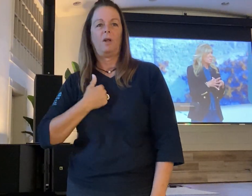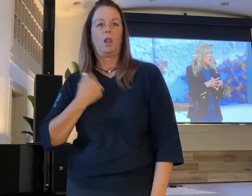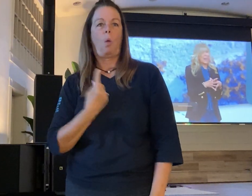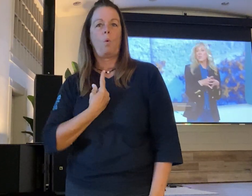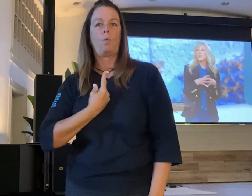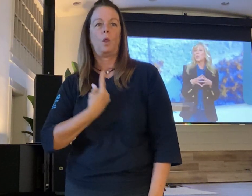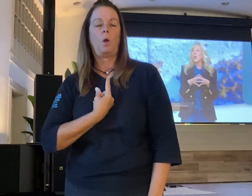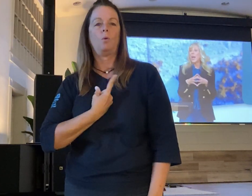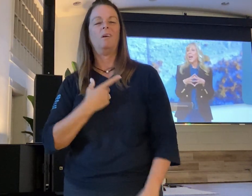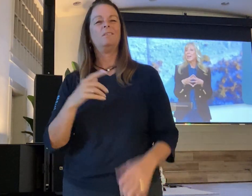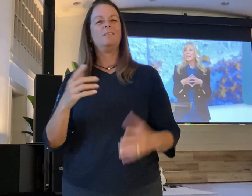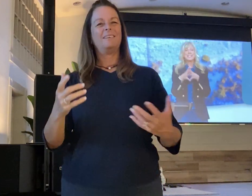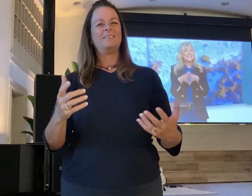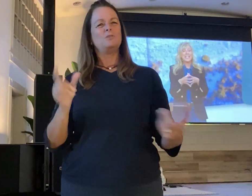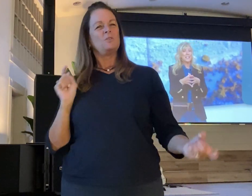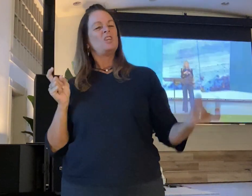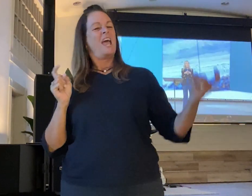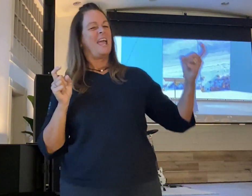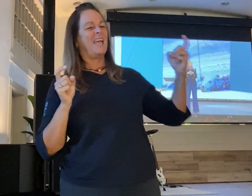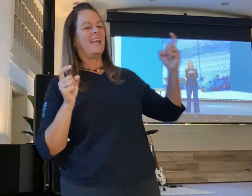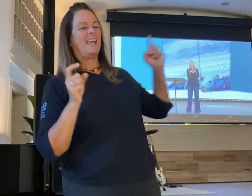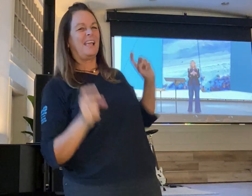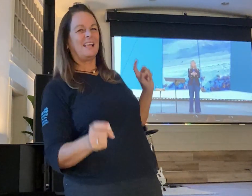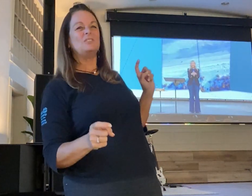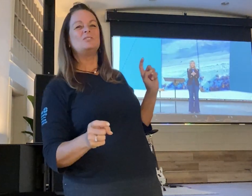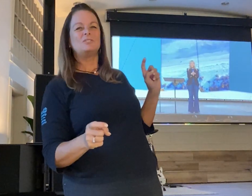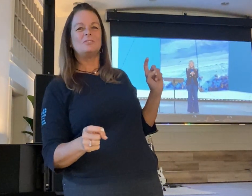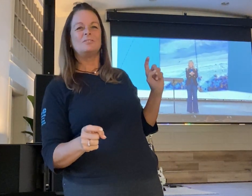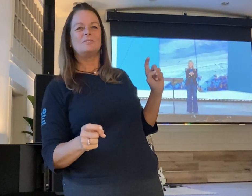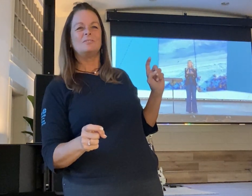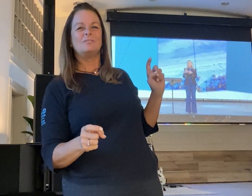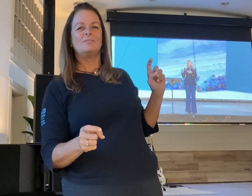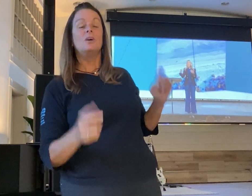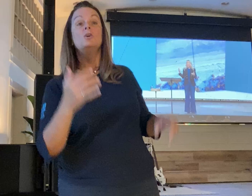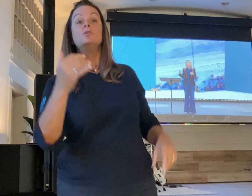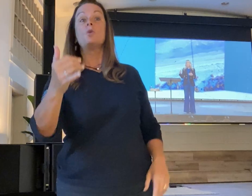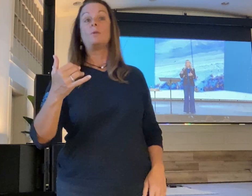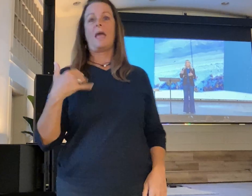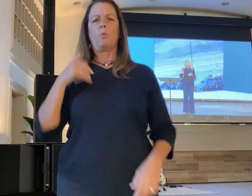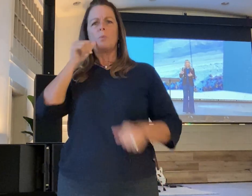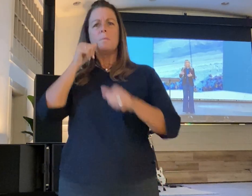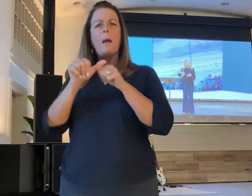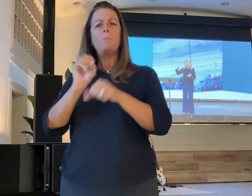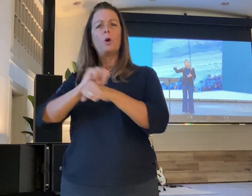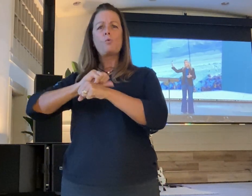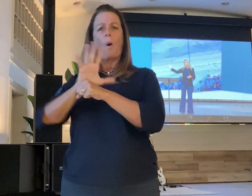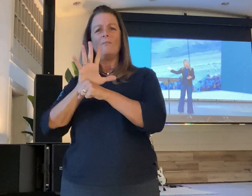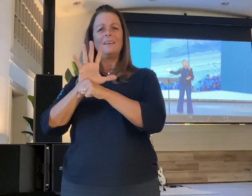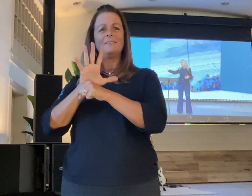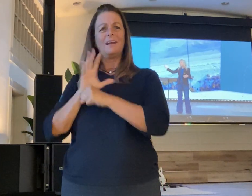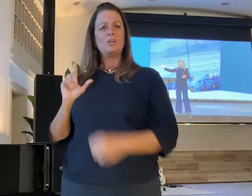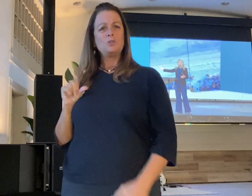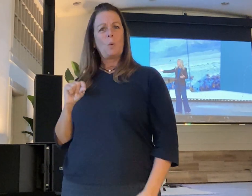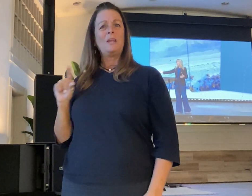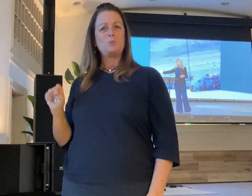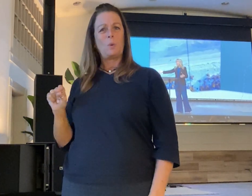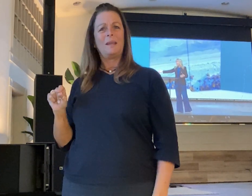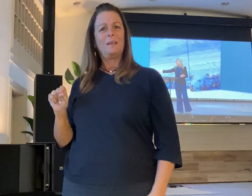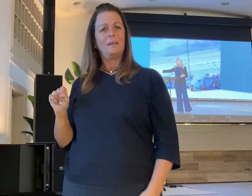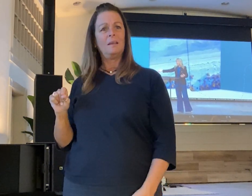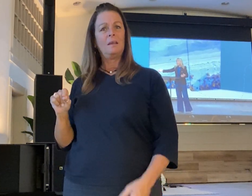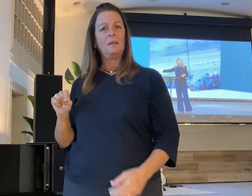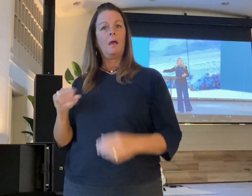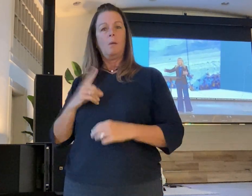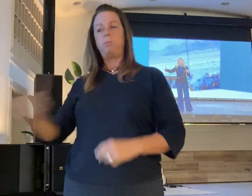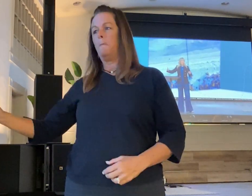2020, and I don't think we're going to see the impact and effect that 2020 had on us for years to come, but we know some of